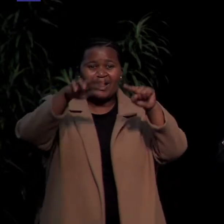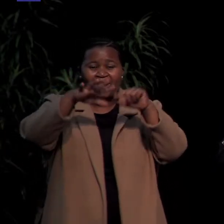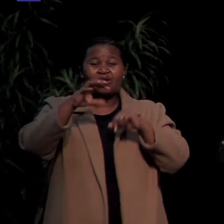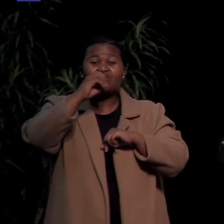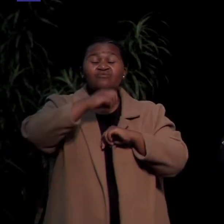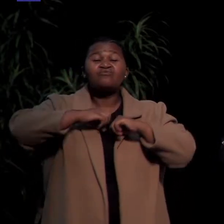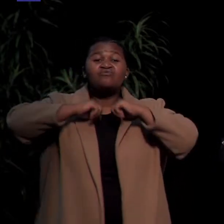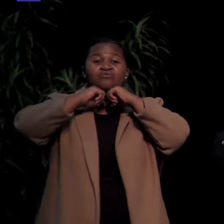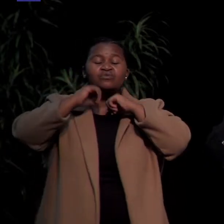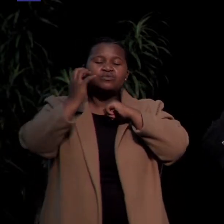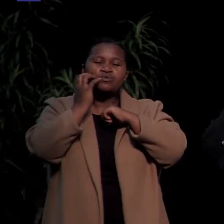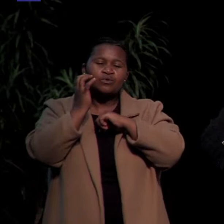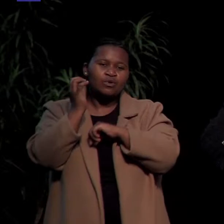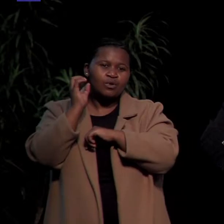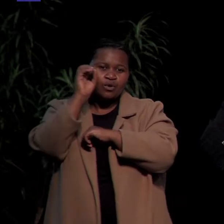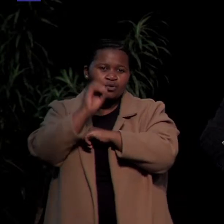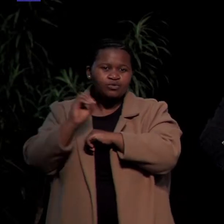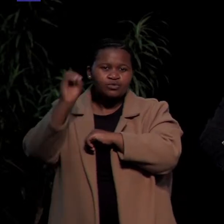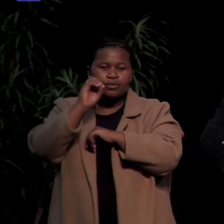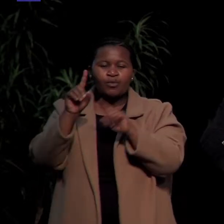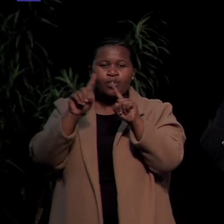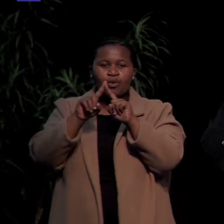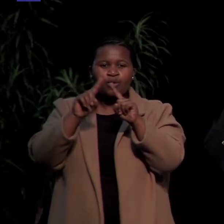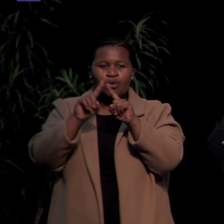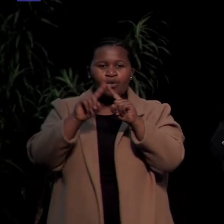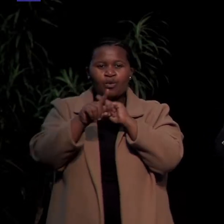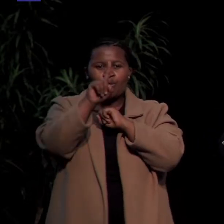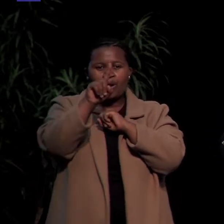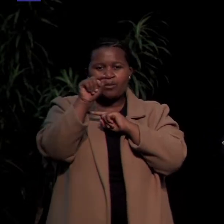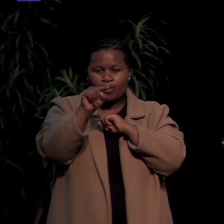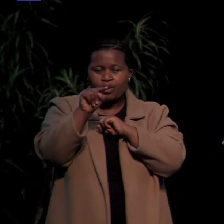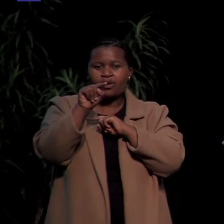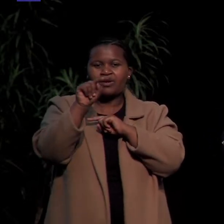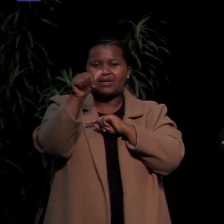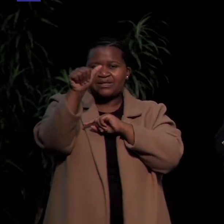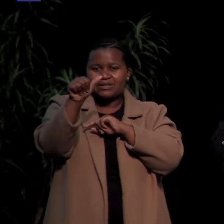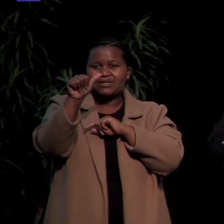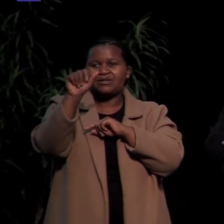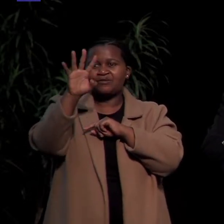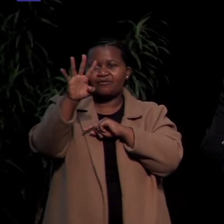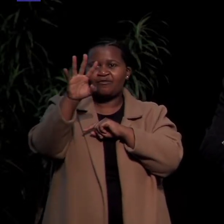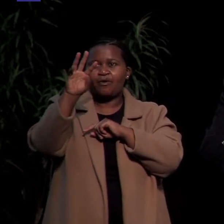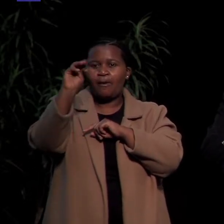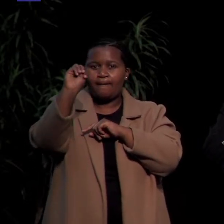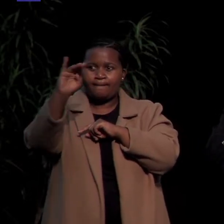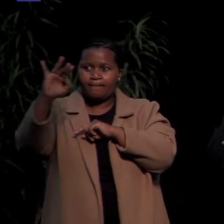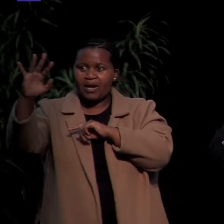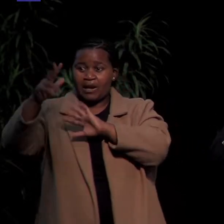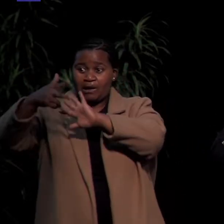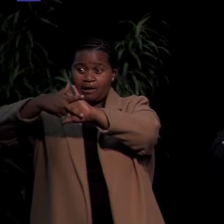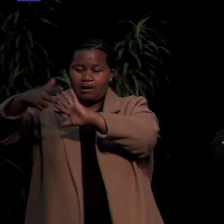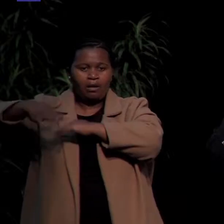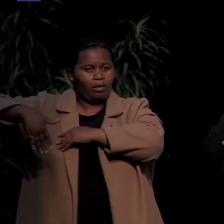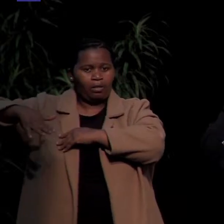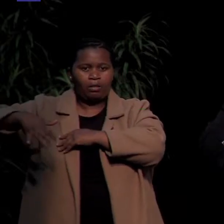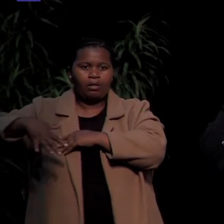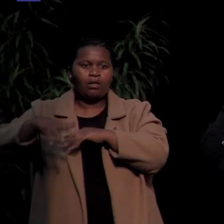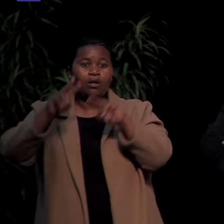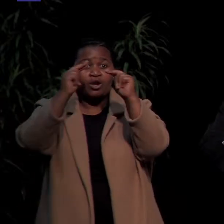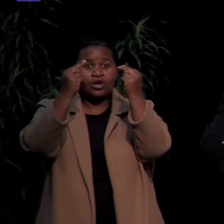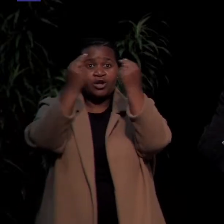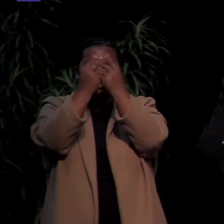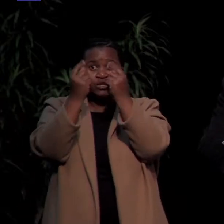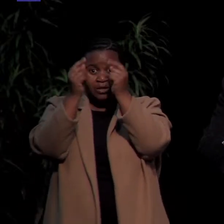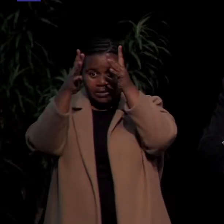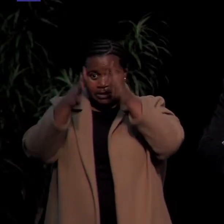October 2023. The rollover of the balance of 1.164 billion was not approved. National Treasury had